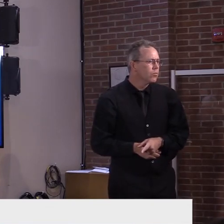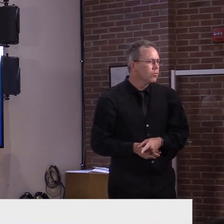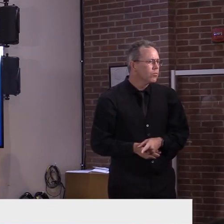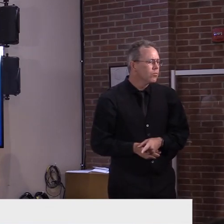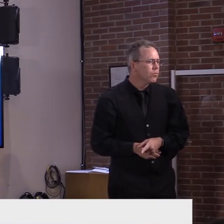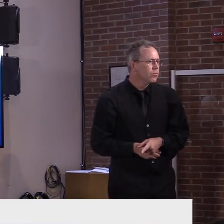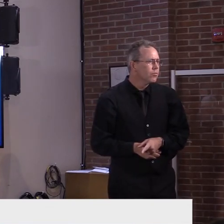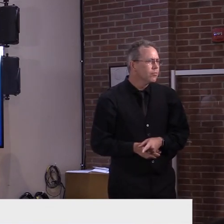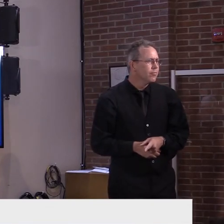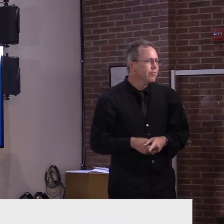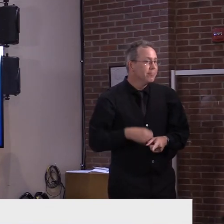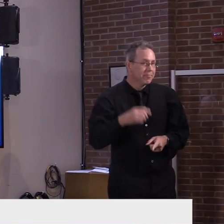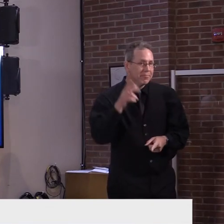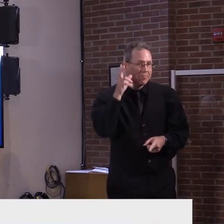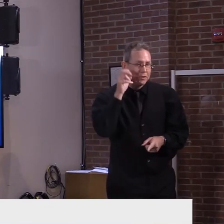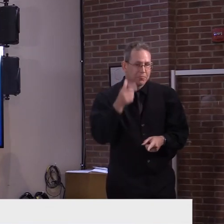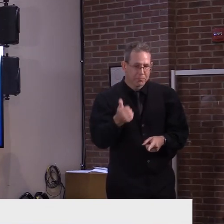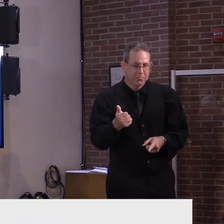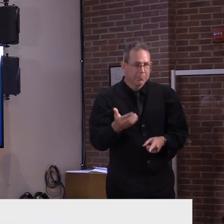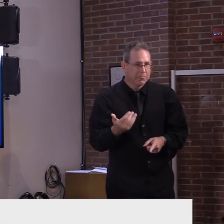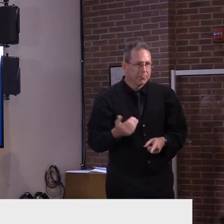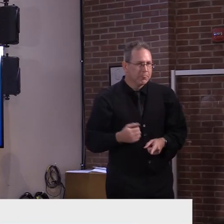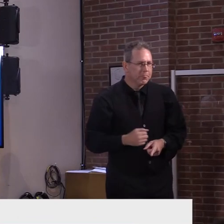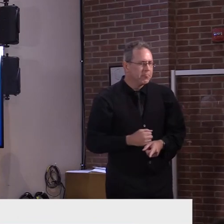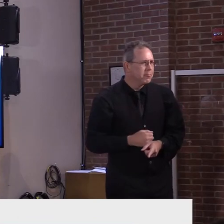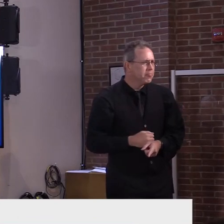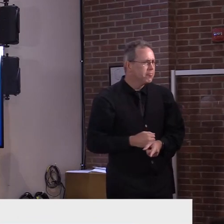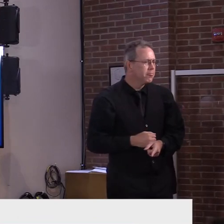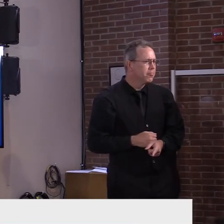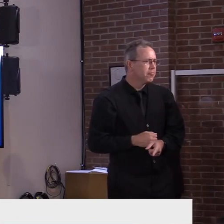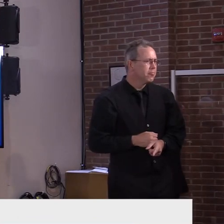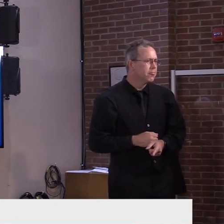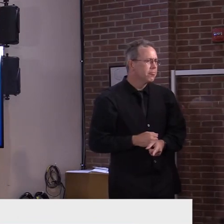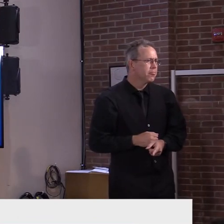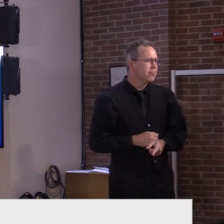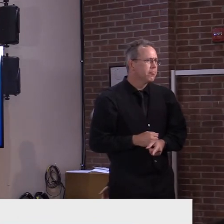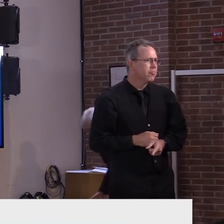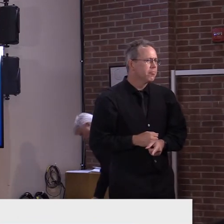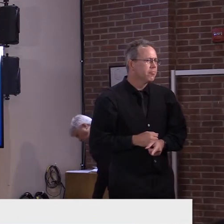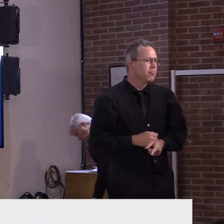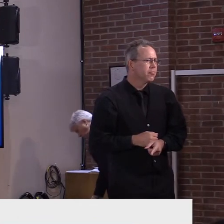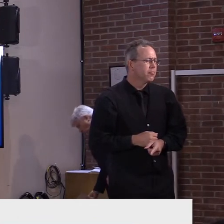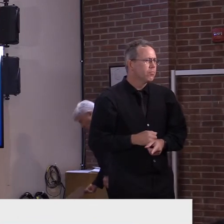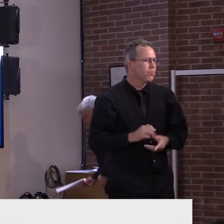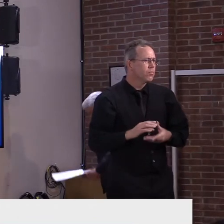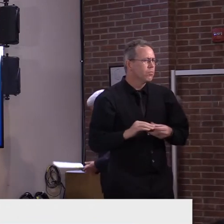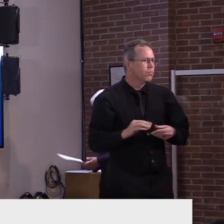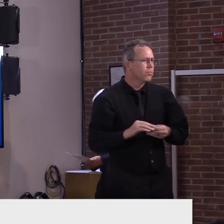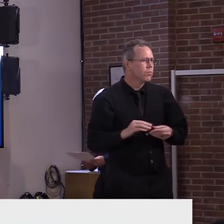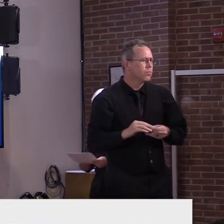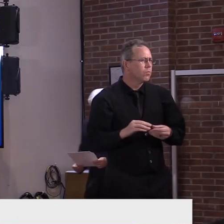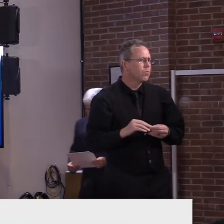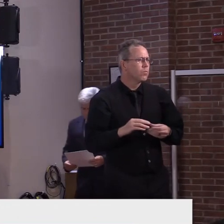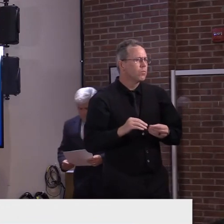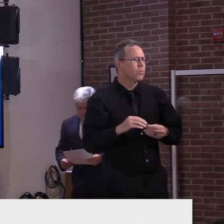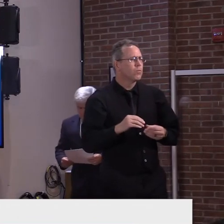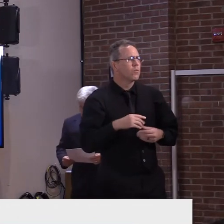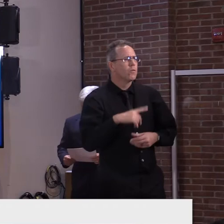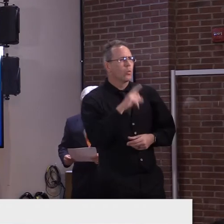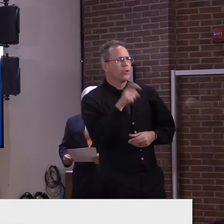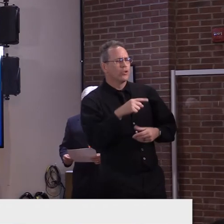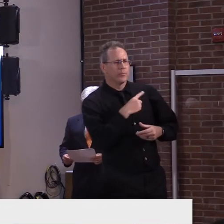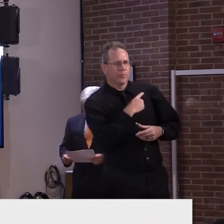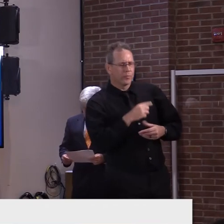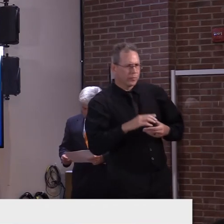Thank you. This is a question about corrections, and this is Secretary Smith. I'm wondering, what percentage of the